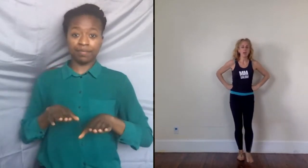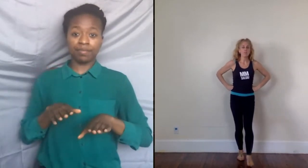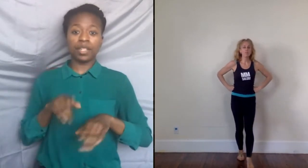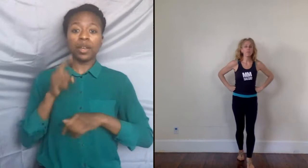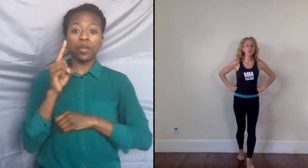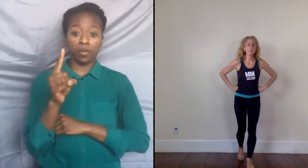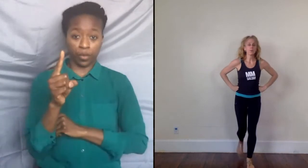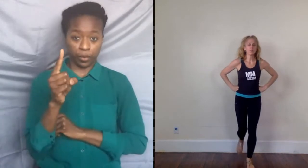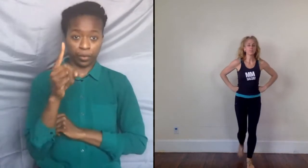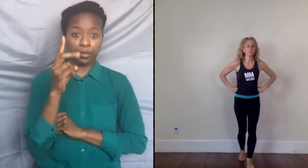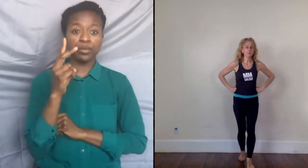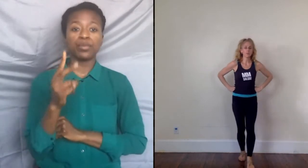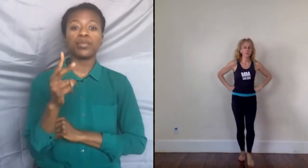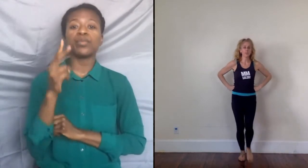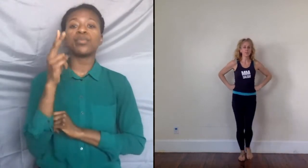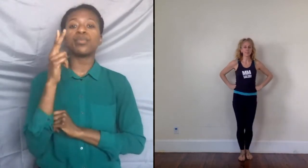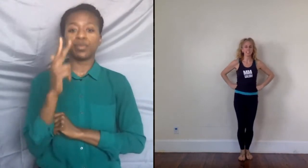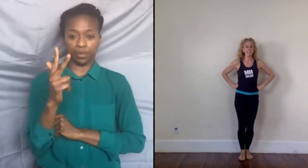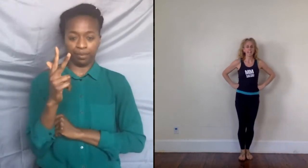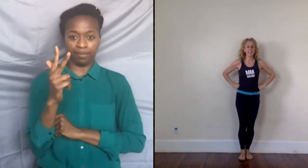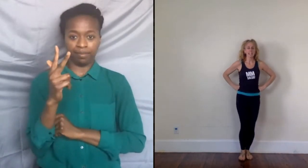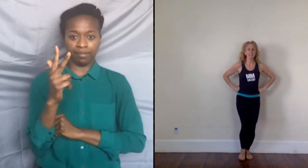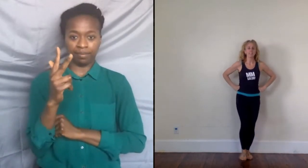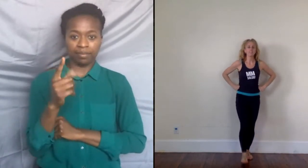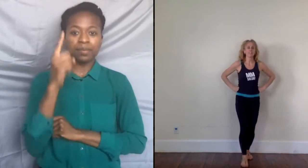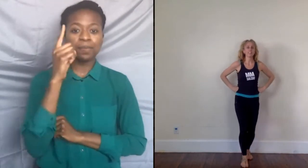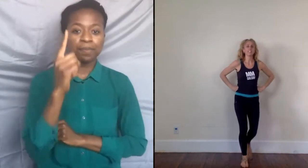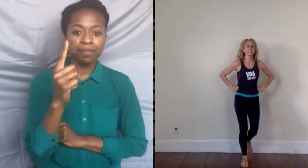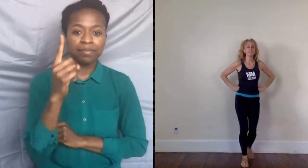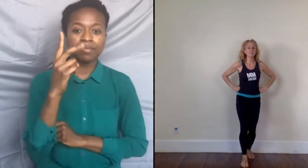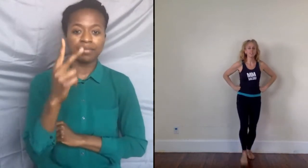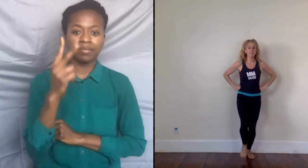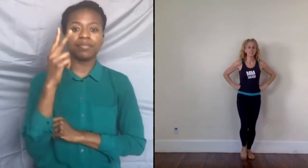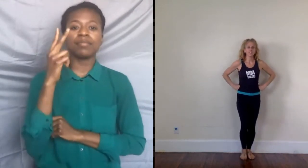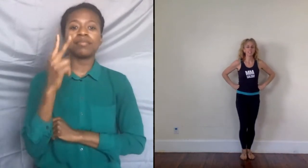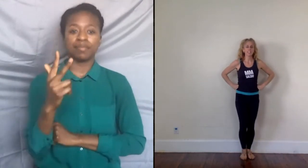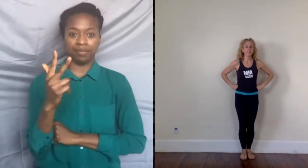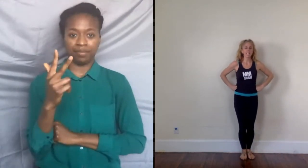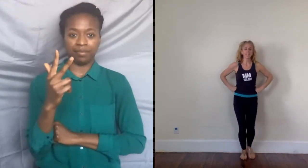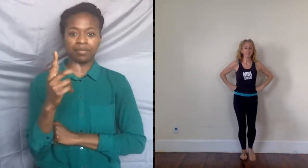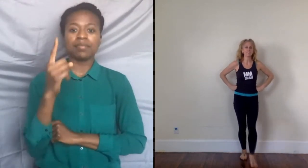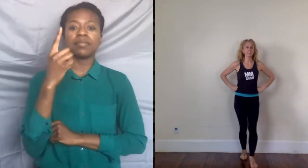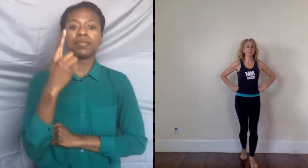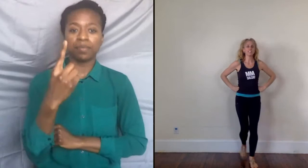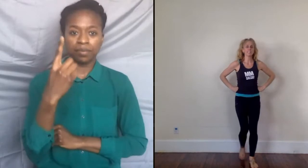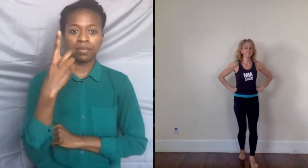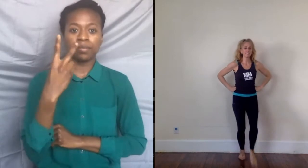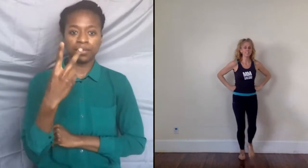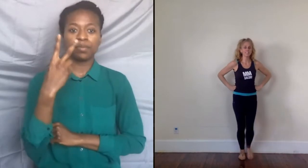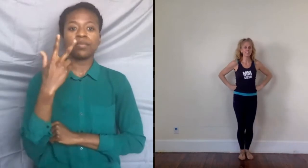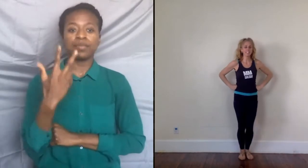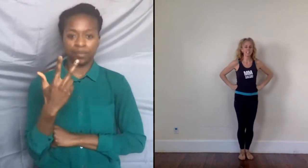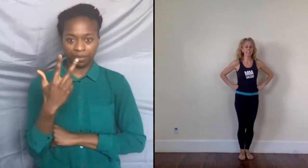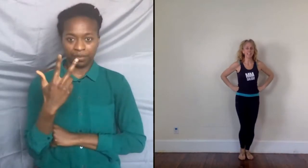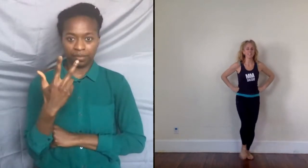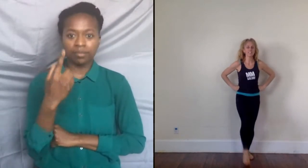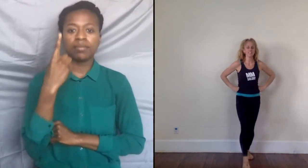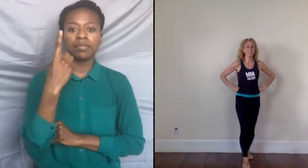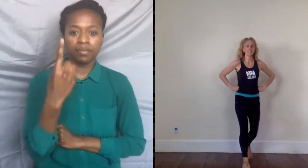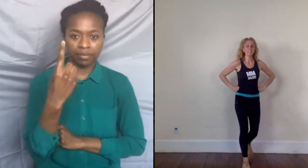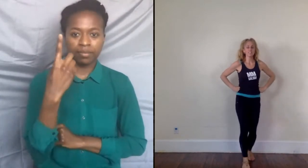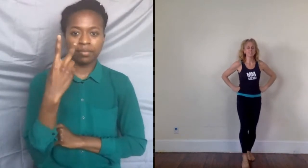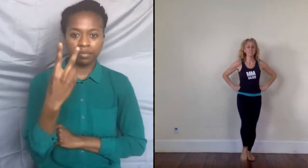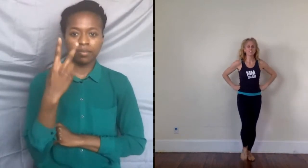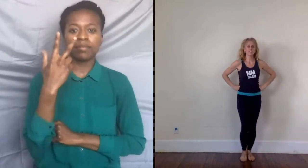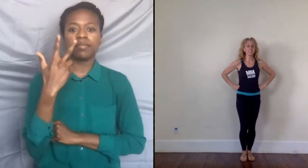and forward, 2, 3, and front, 2, 3, and front, 2, 3, and